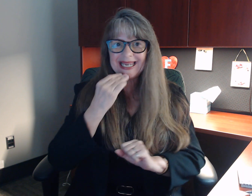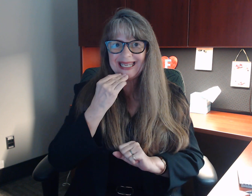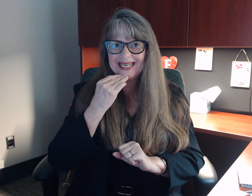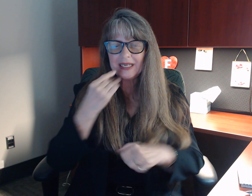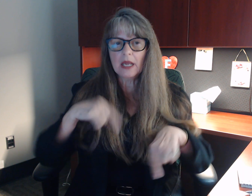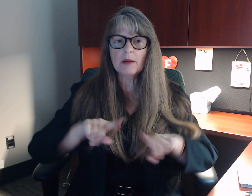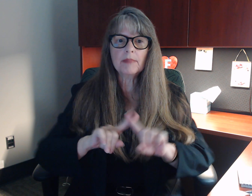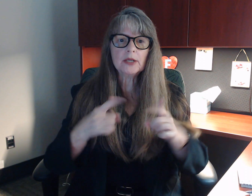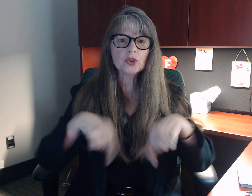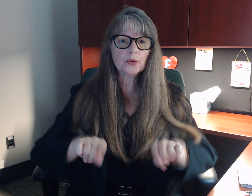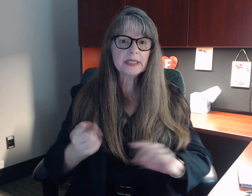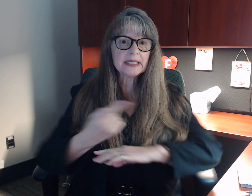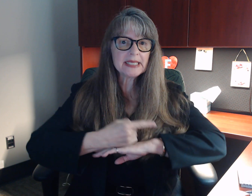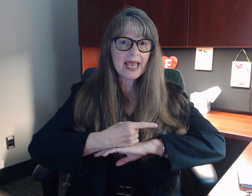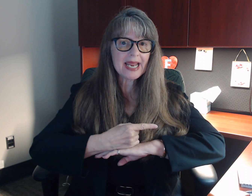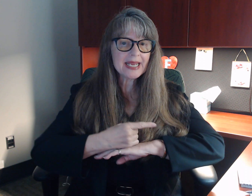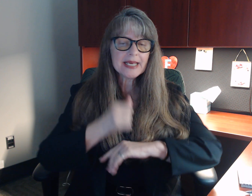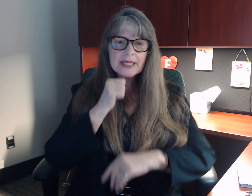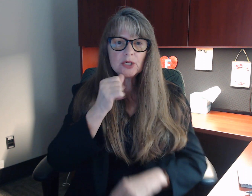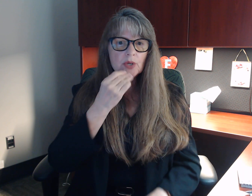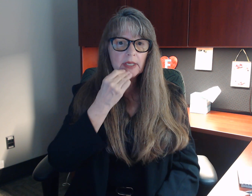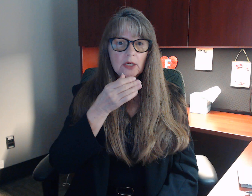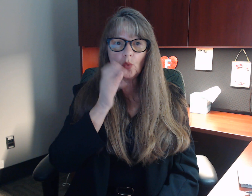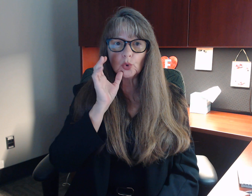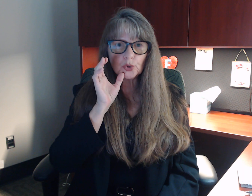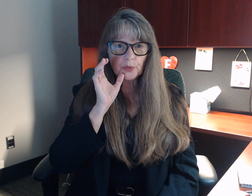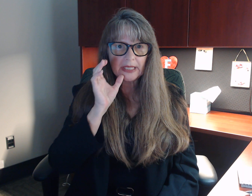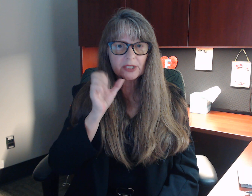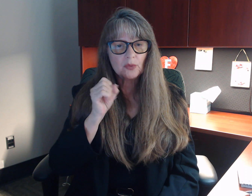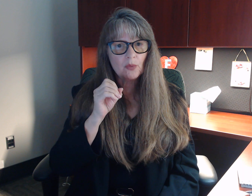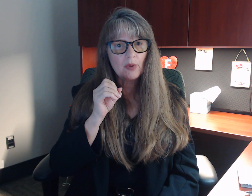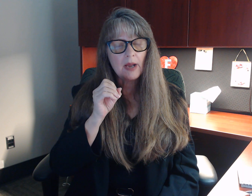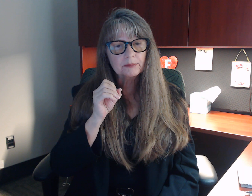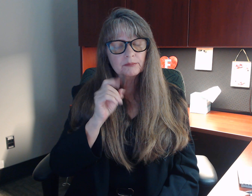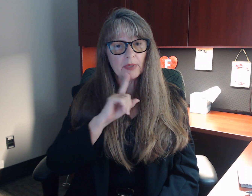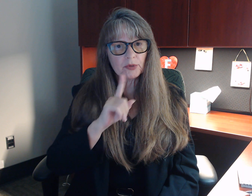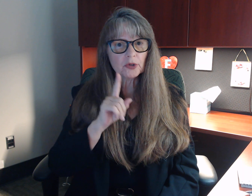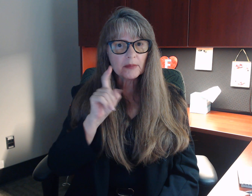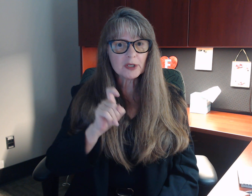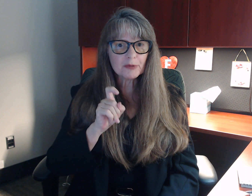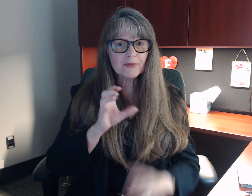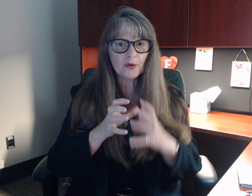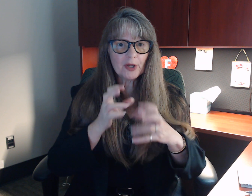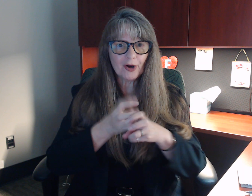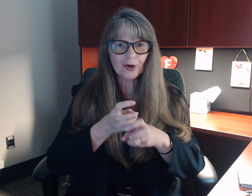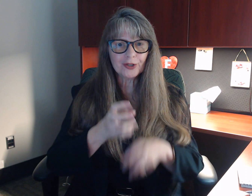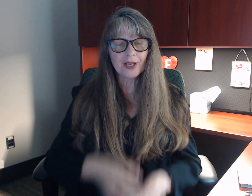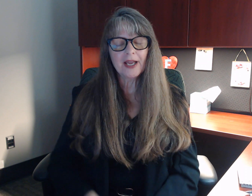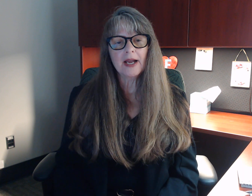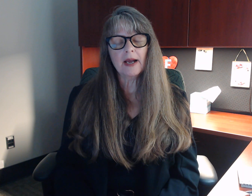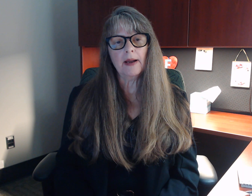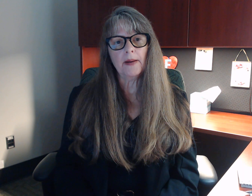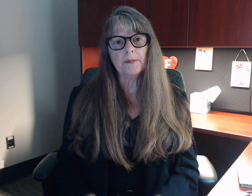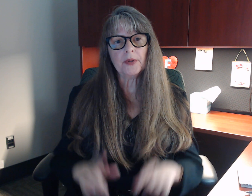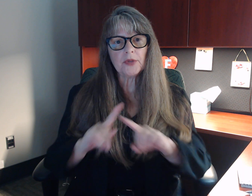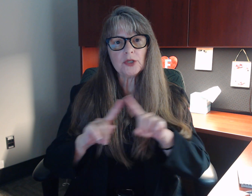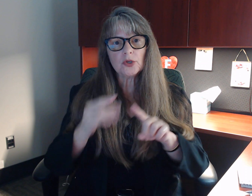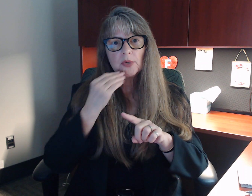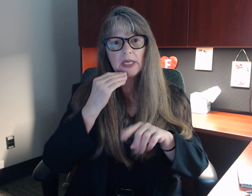eat. But during the day, they do not eat or drink. So I'm sure that must be very hard. But they do eat